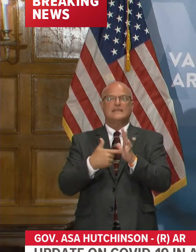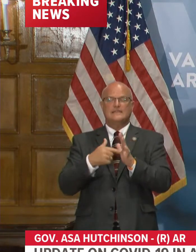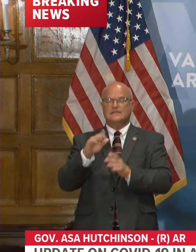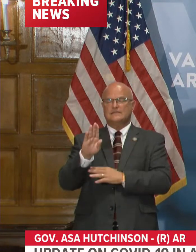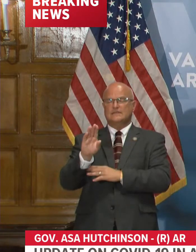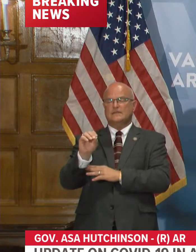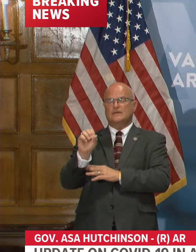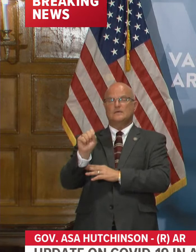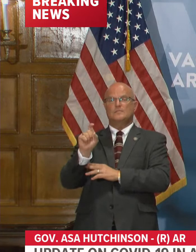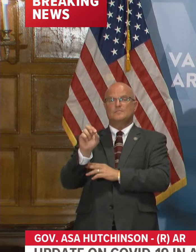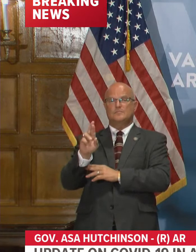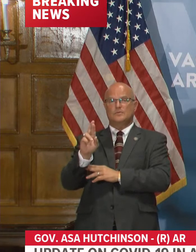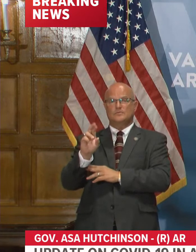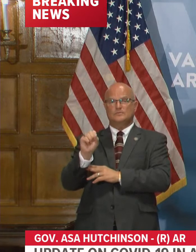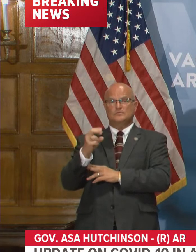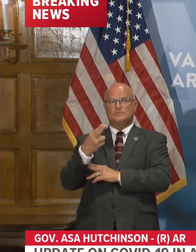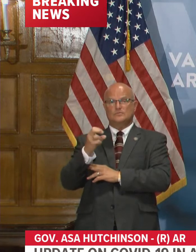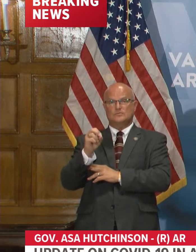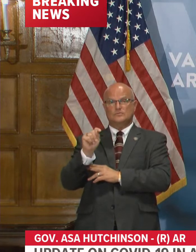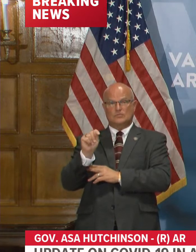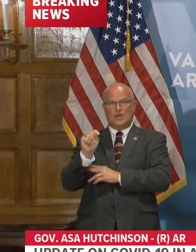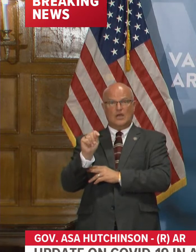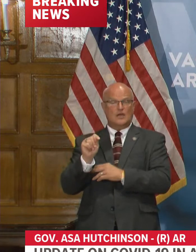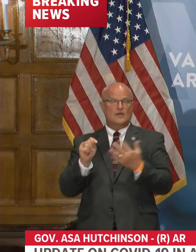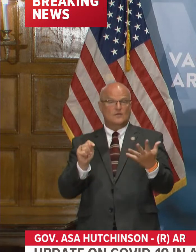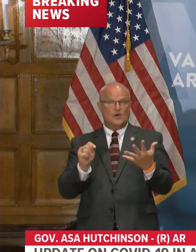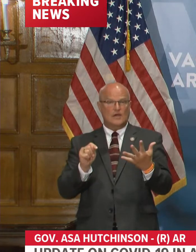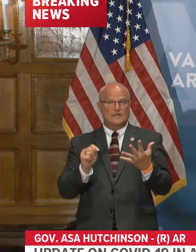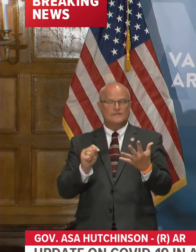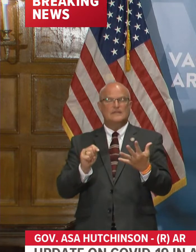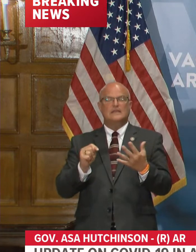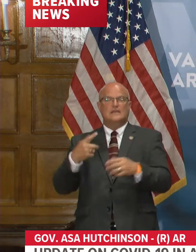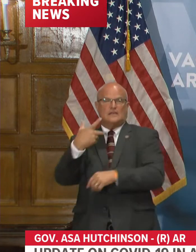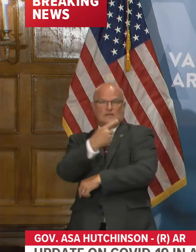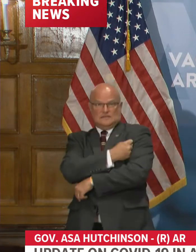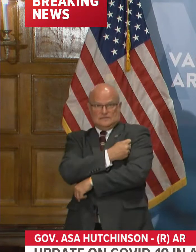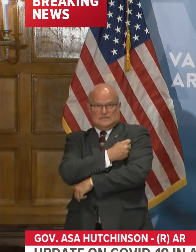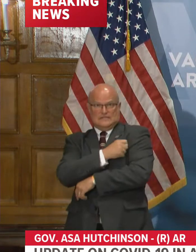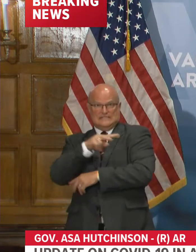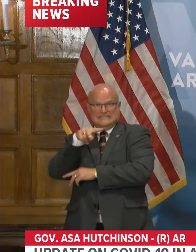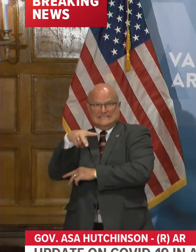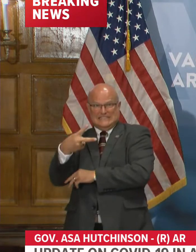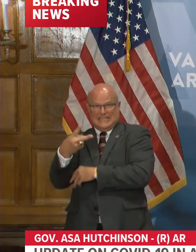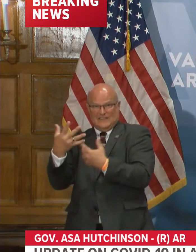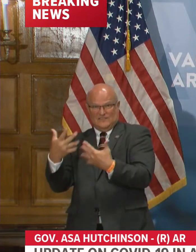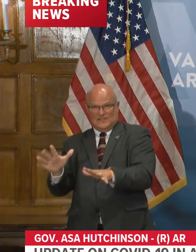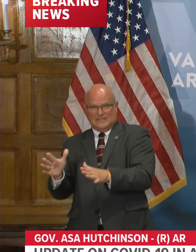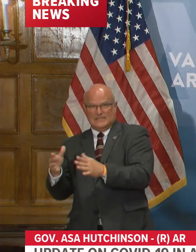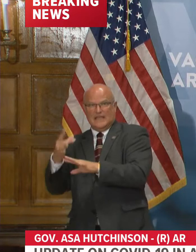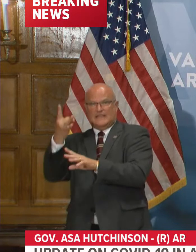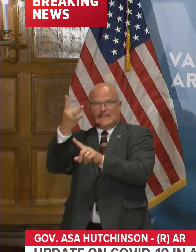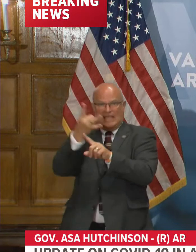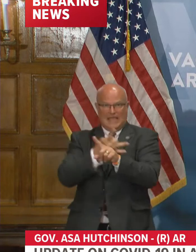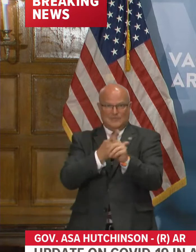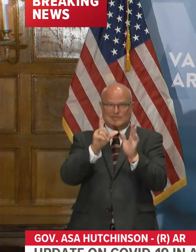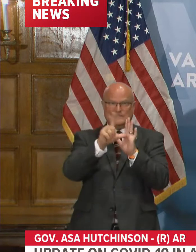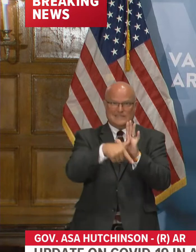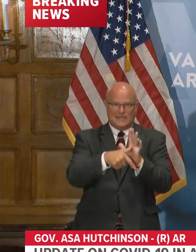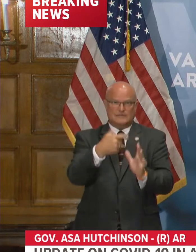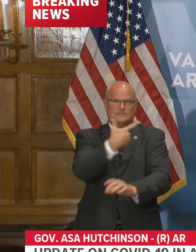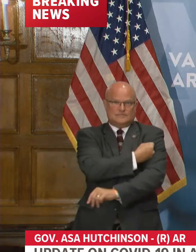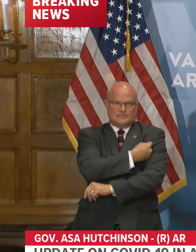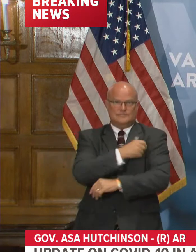booster shot are for those that are 8 months after their second dose. And of course, we do